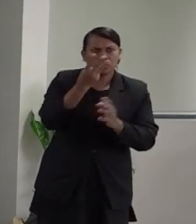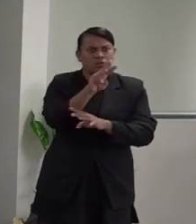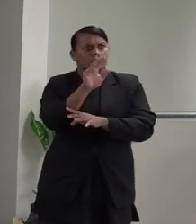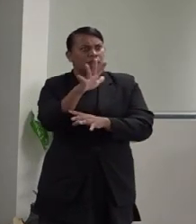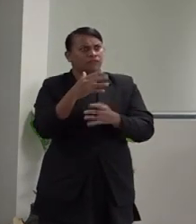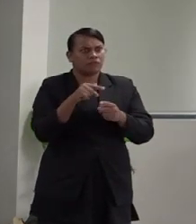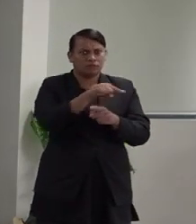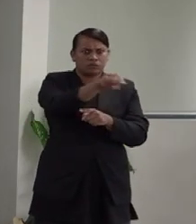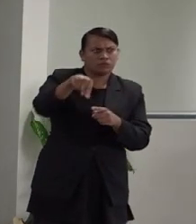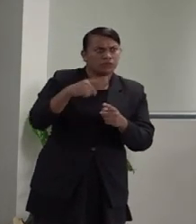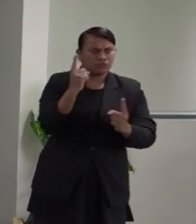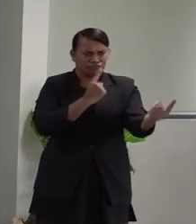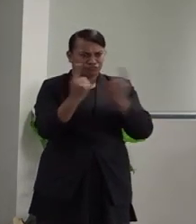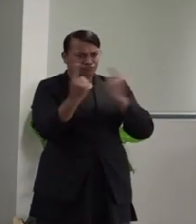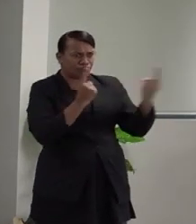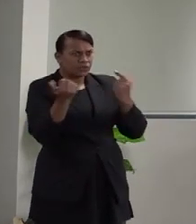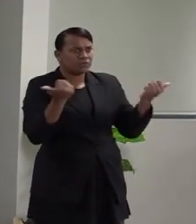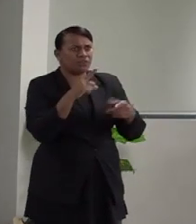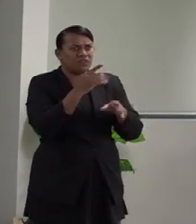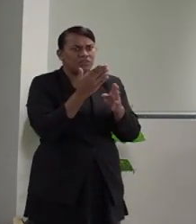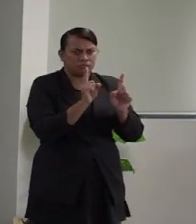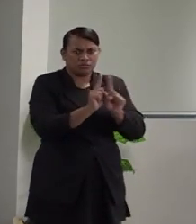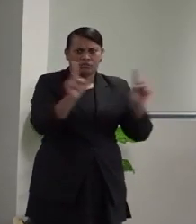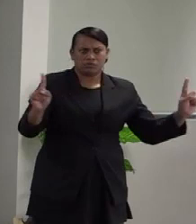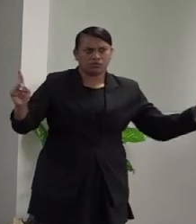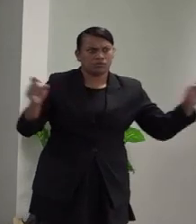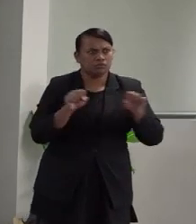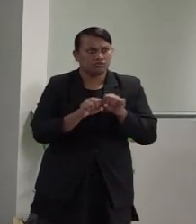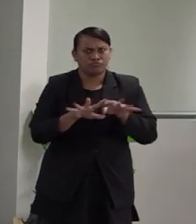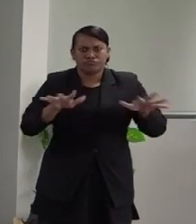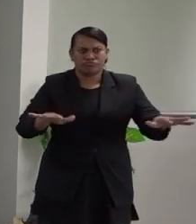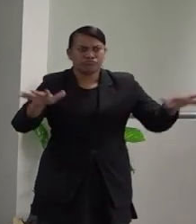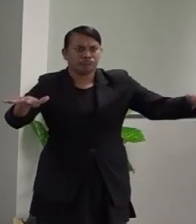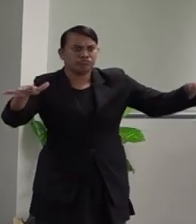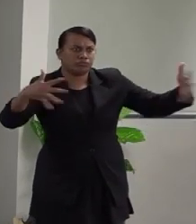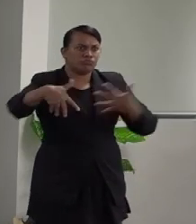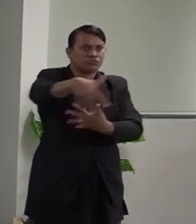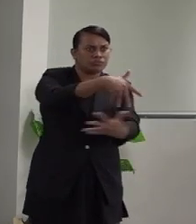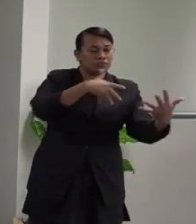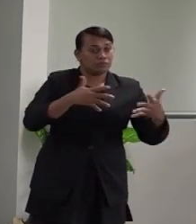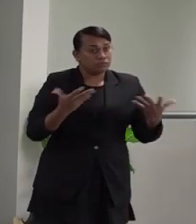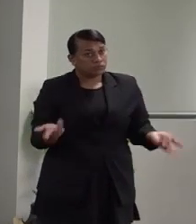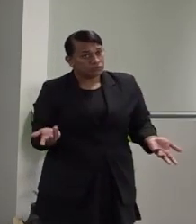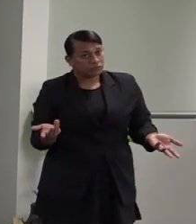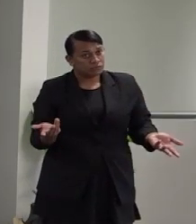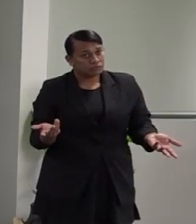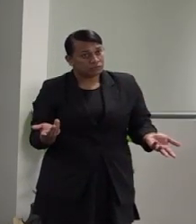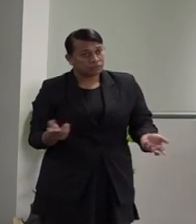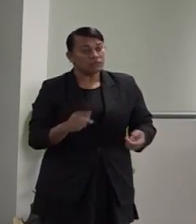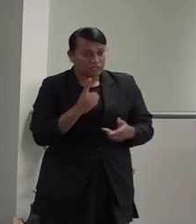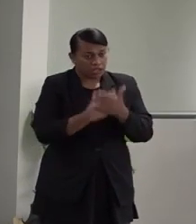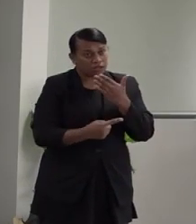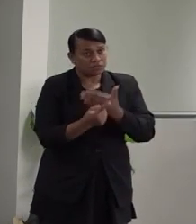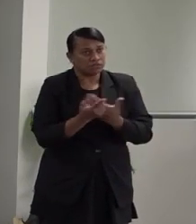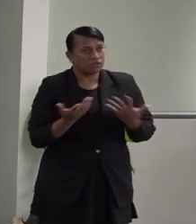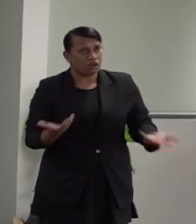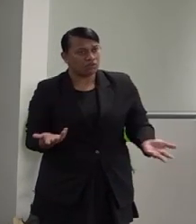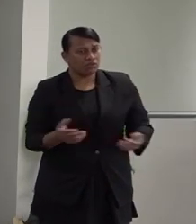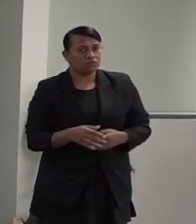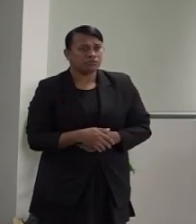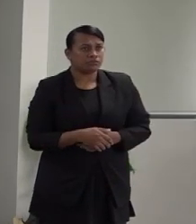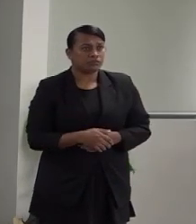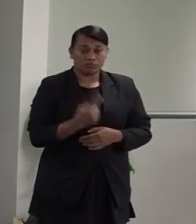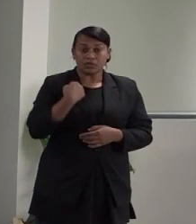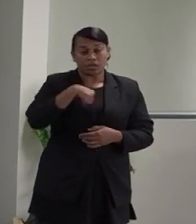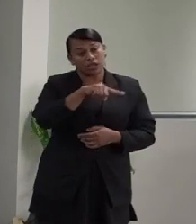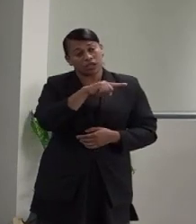still from outside of quarantine, the situation could quickly spiral out of control. Let's assume they've